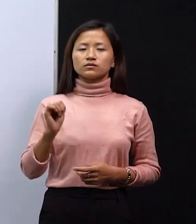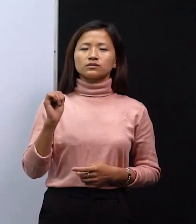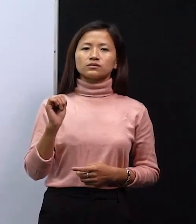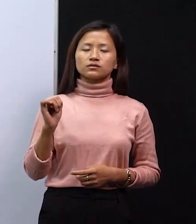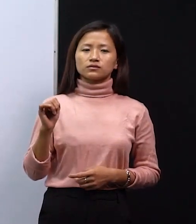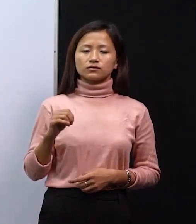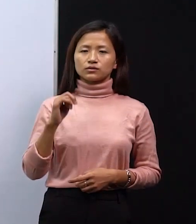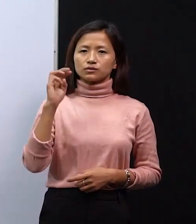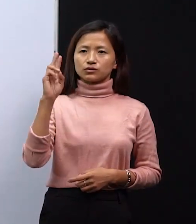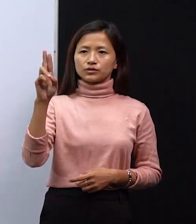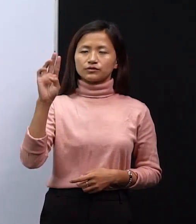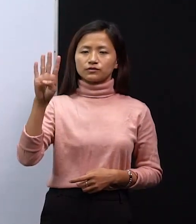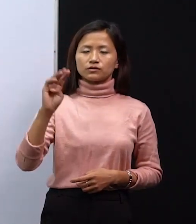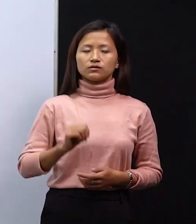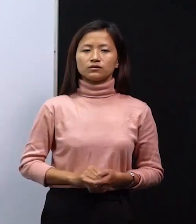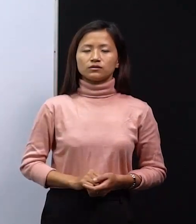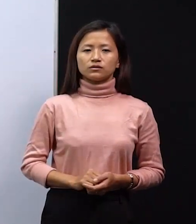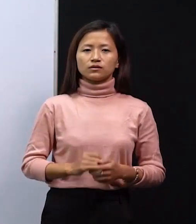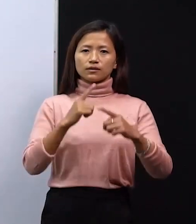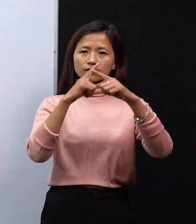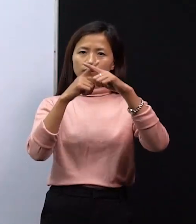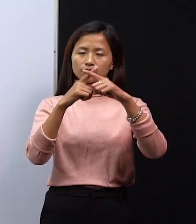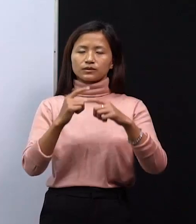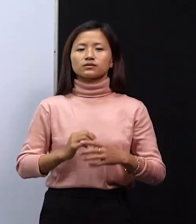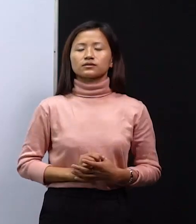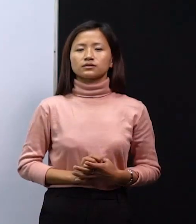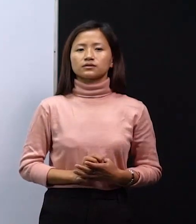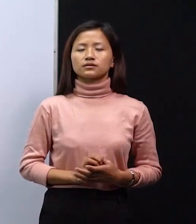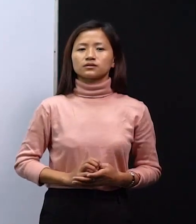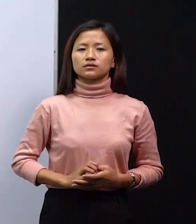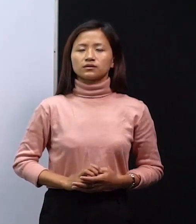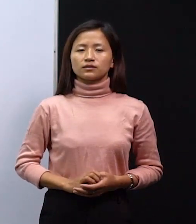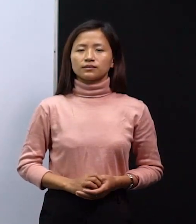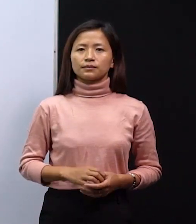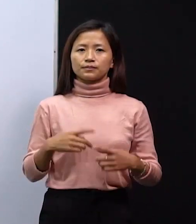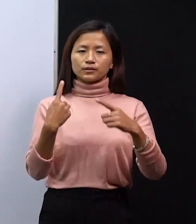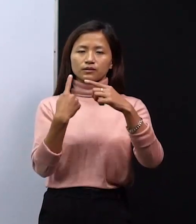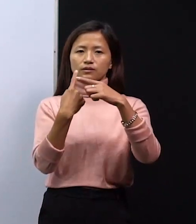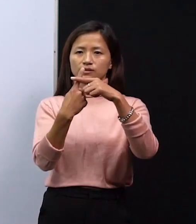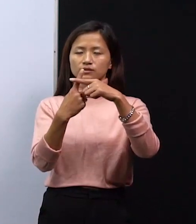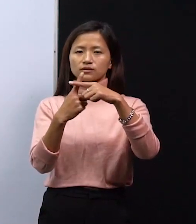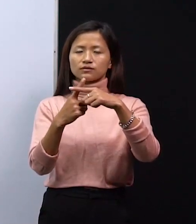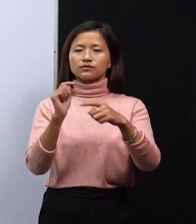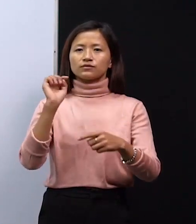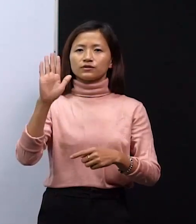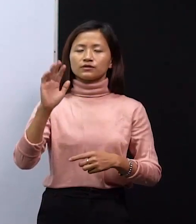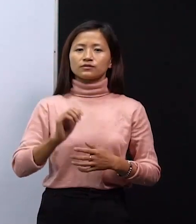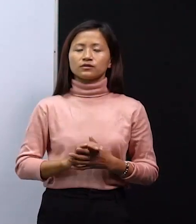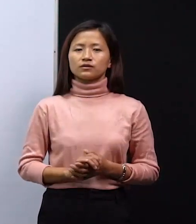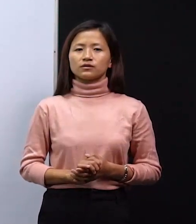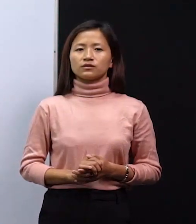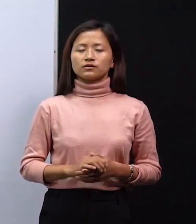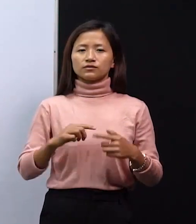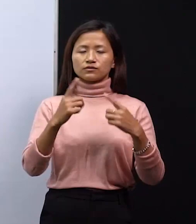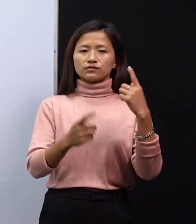4 is 24. This x will come as it is. And finally, plus 5. So this is